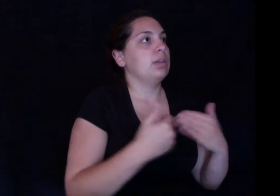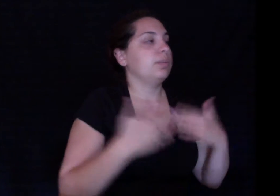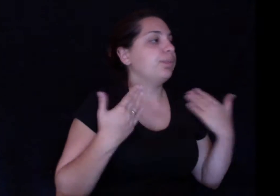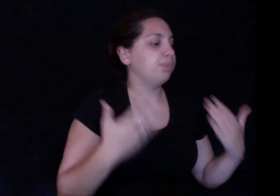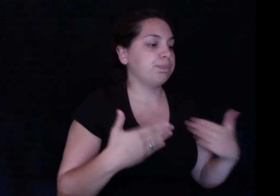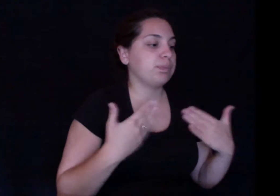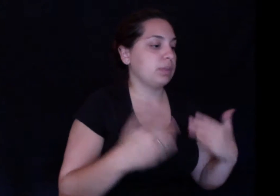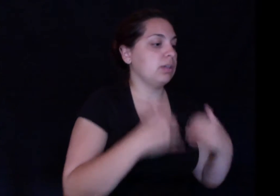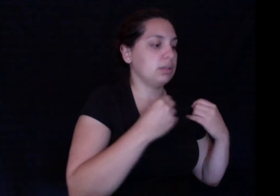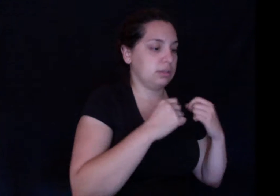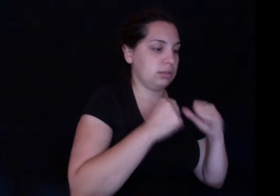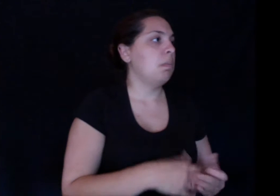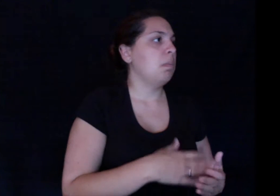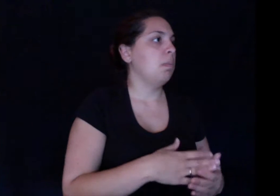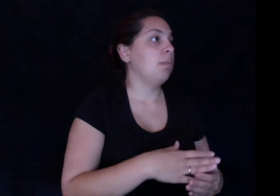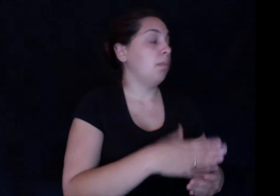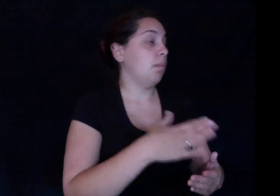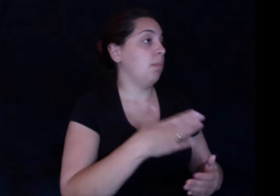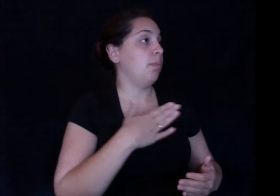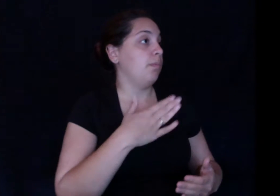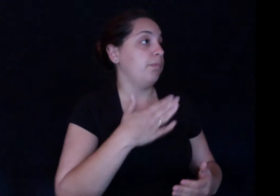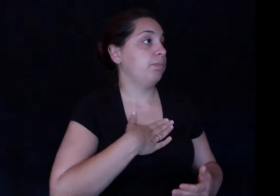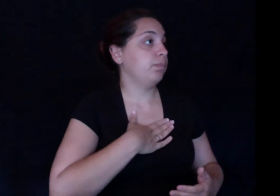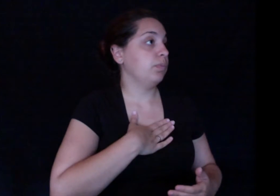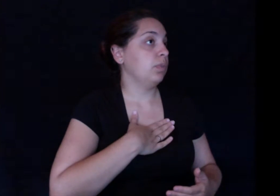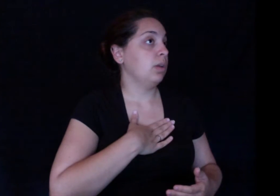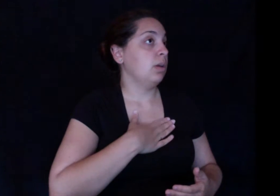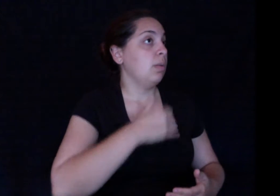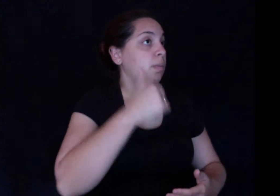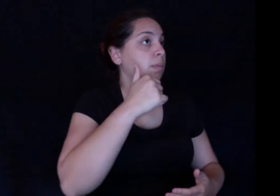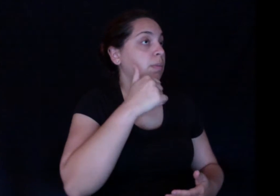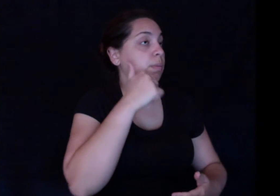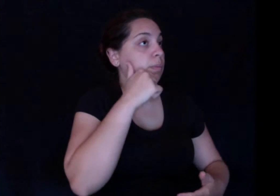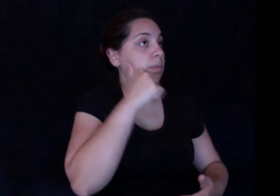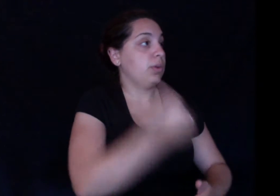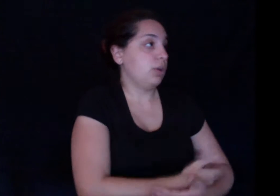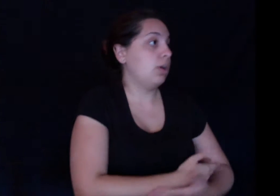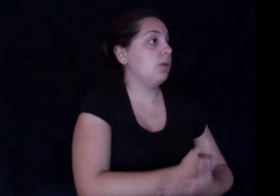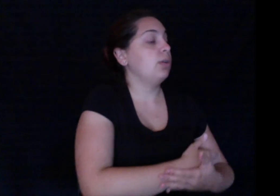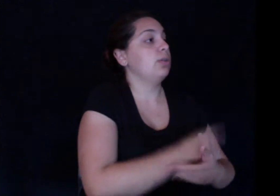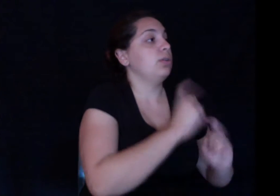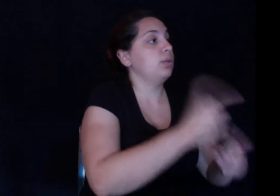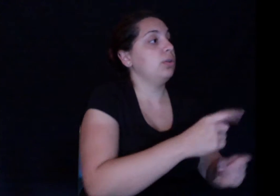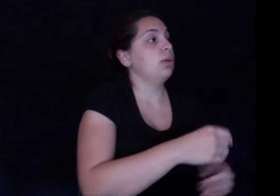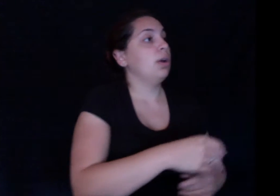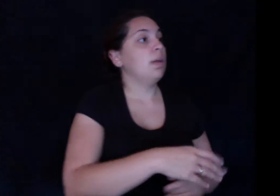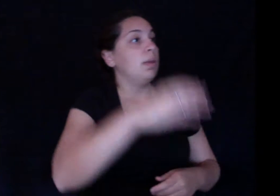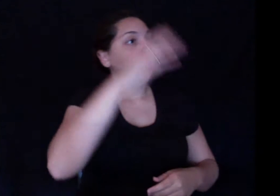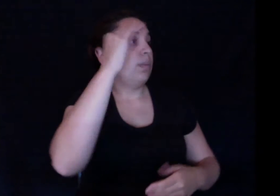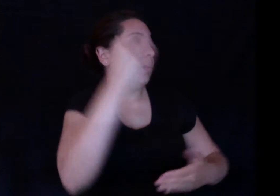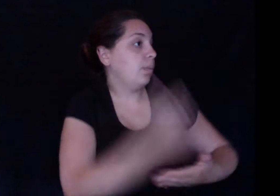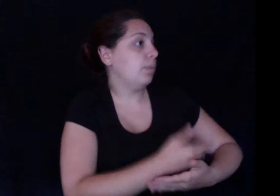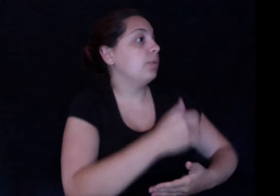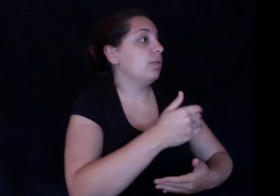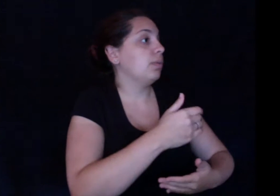Frankly, I hadn't even heard of James before that Today I Learned post. To understand the impact James has had on other people, I spoke with Simon and April in